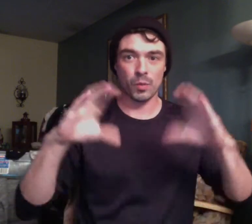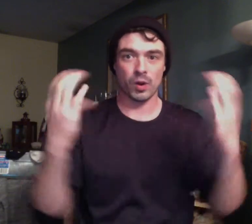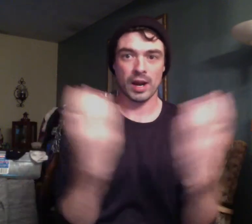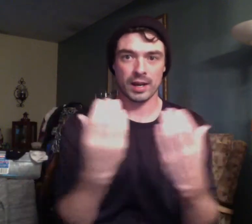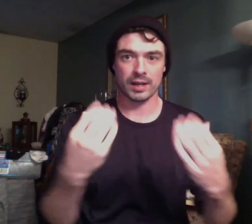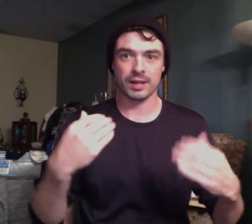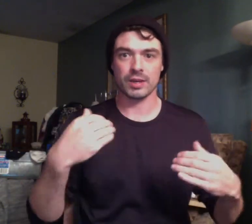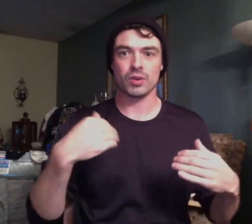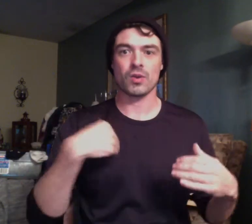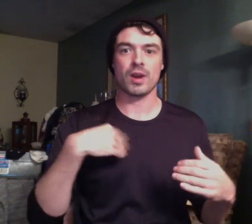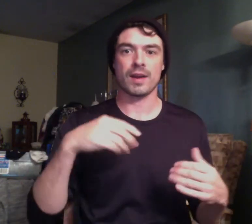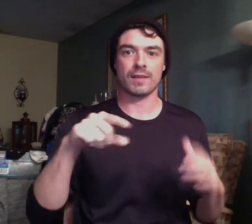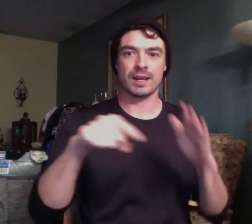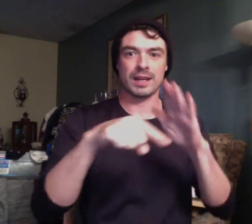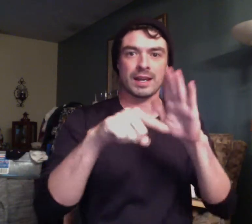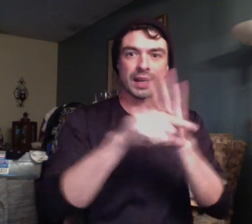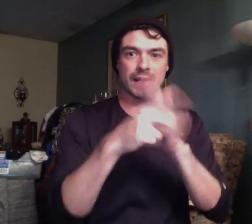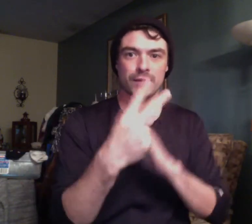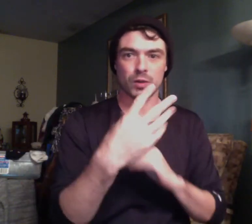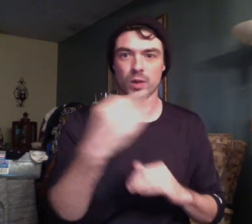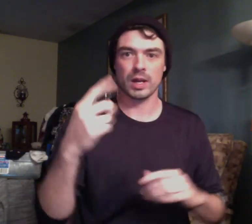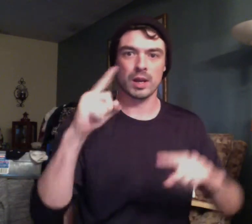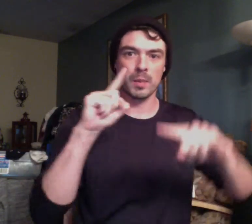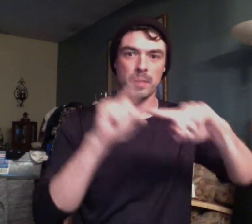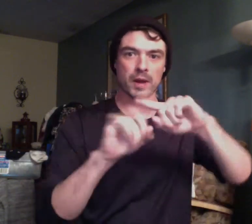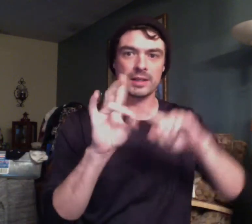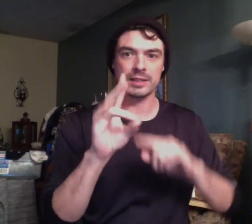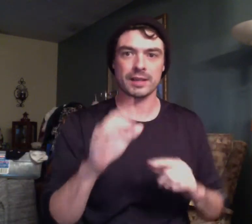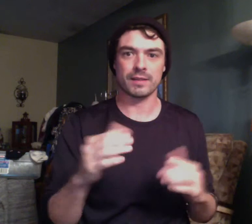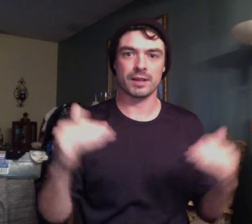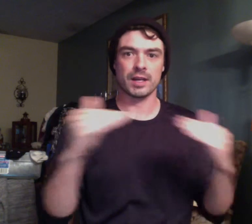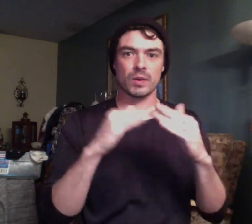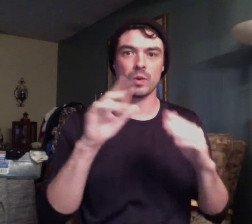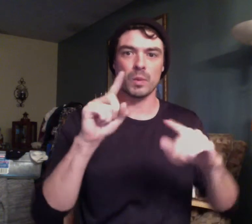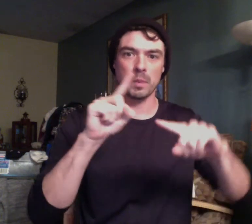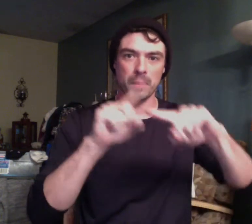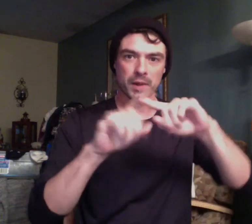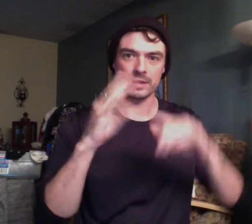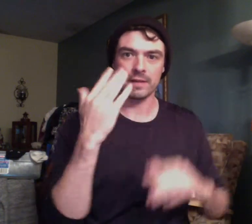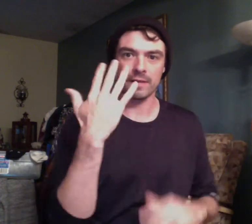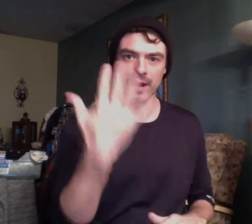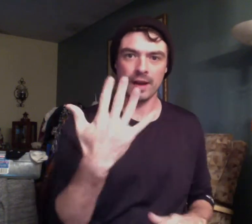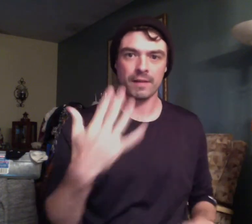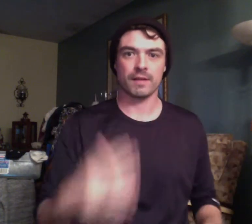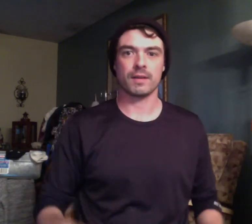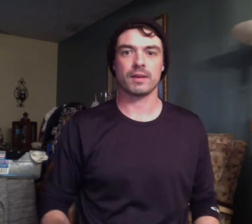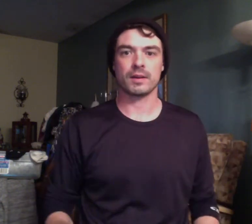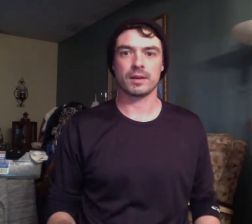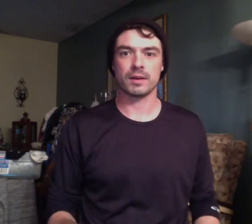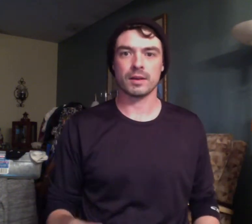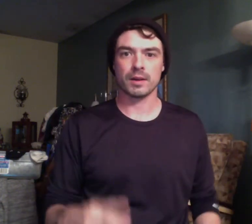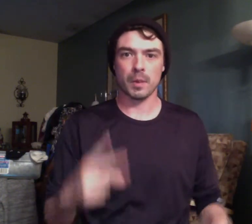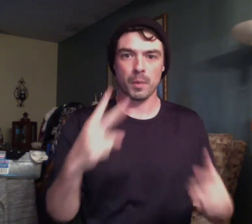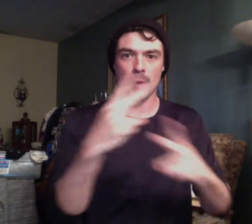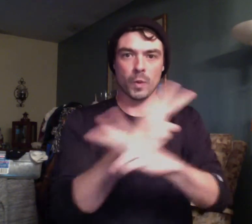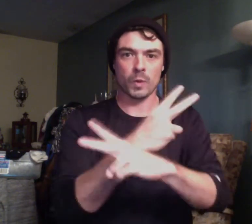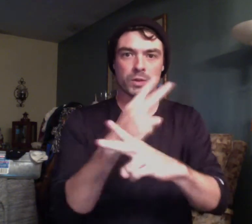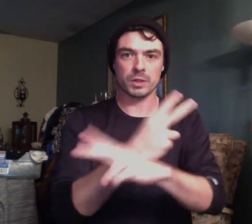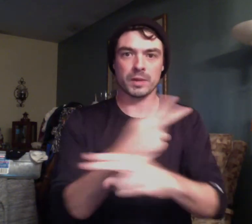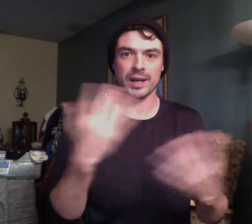a positive 7, which is a positive 5. Multiplying together here, a negative times a negative is a positive,